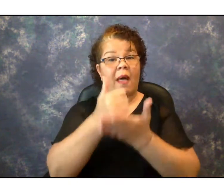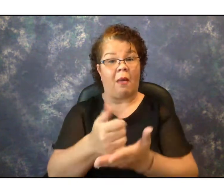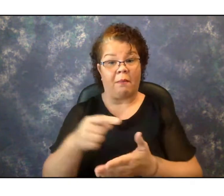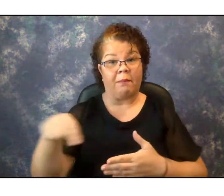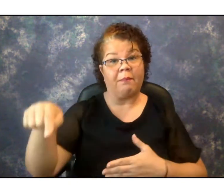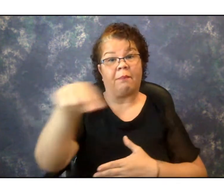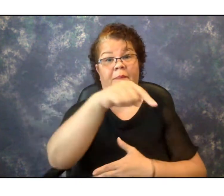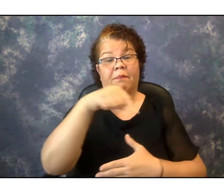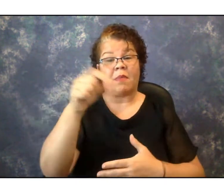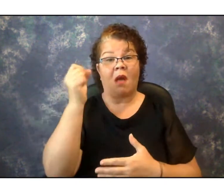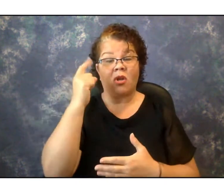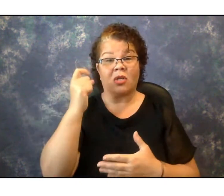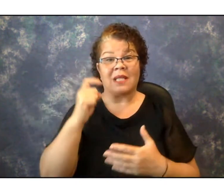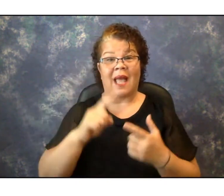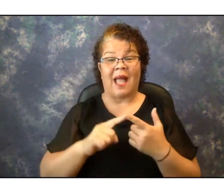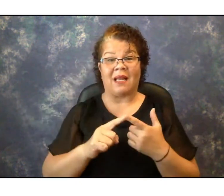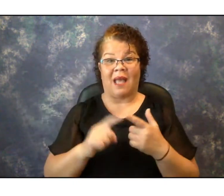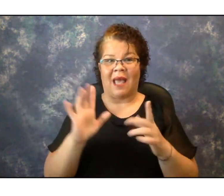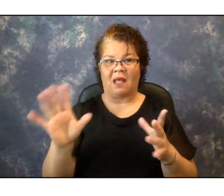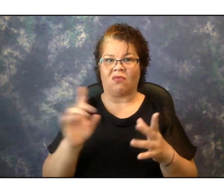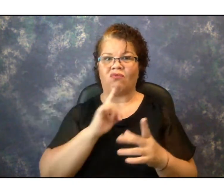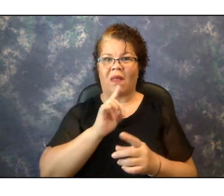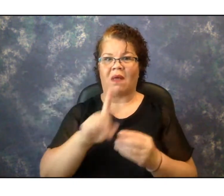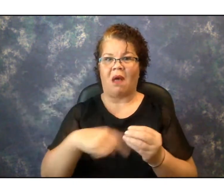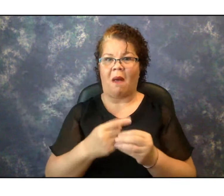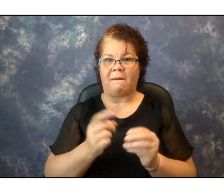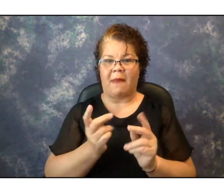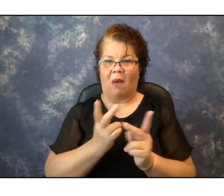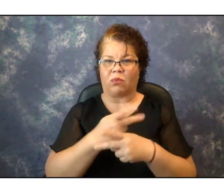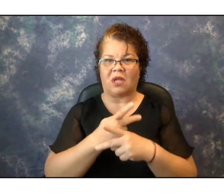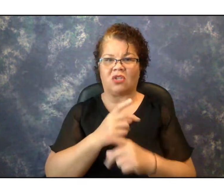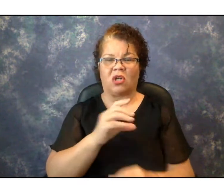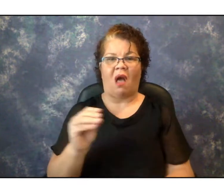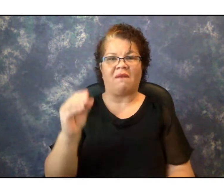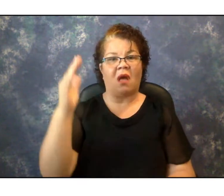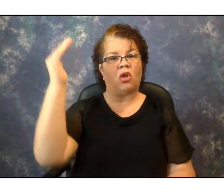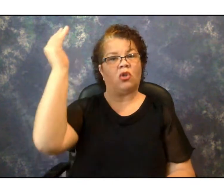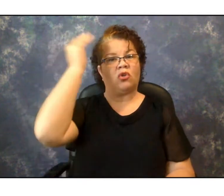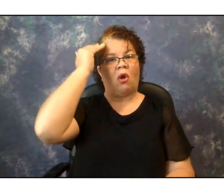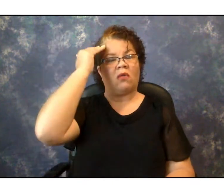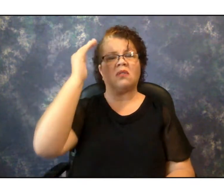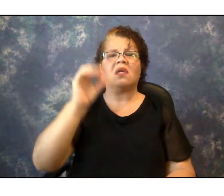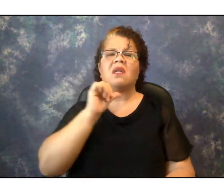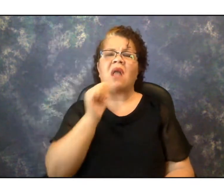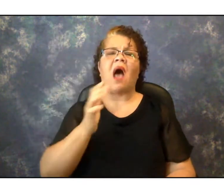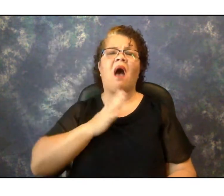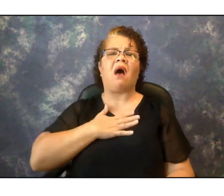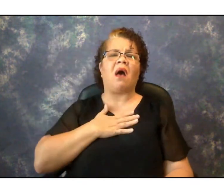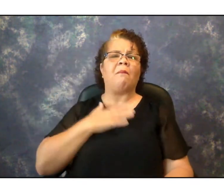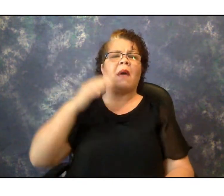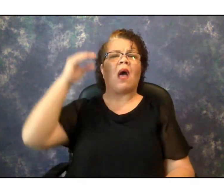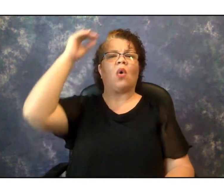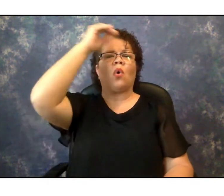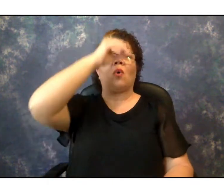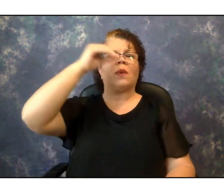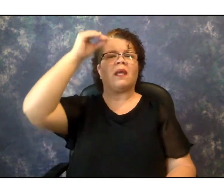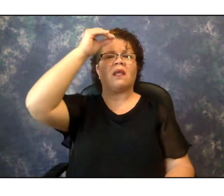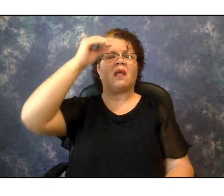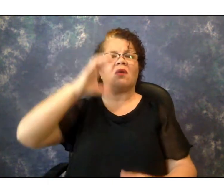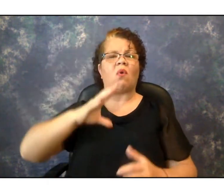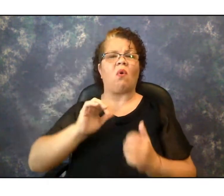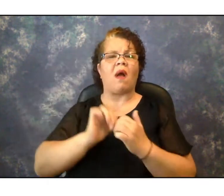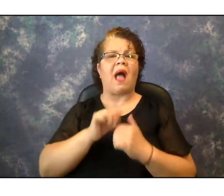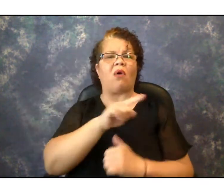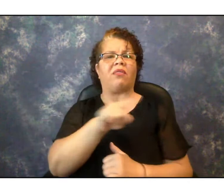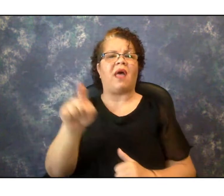production of knowledge. It's not just about my opinions about race or how I experience race, even though that is a part of